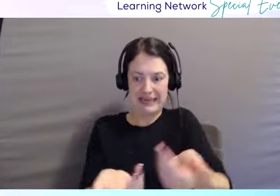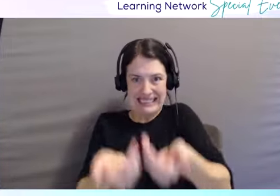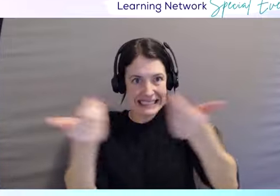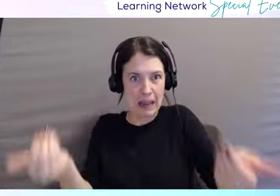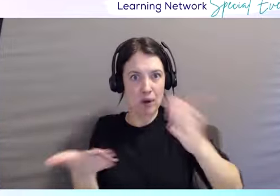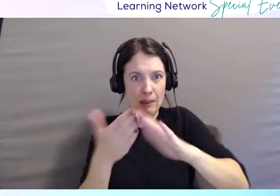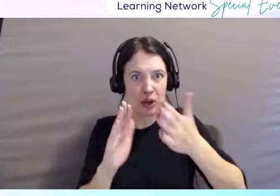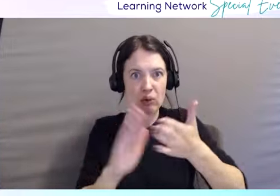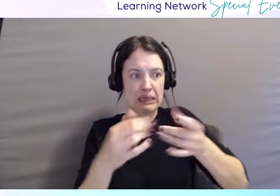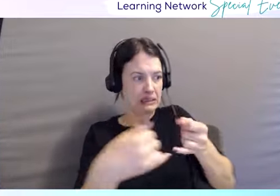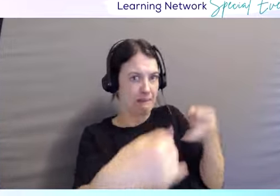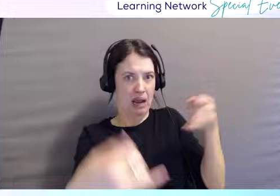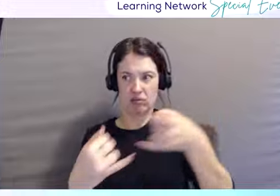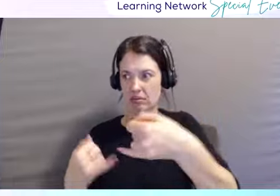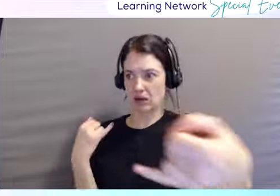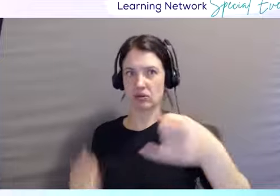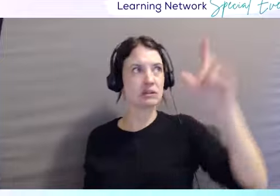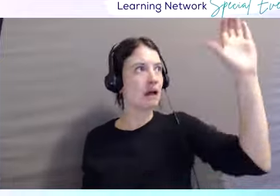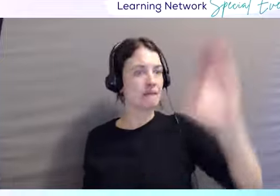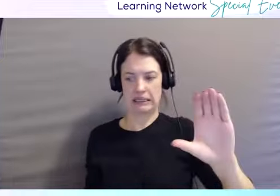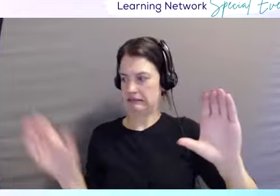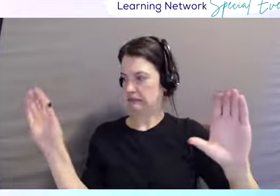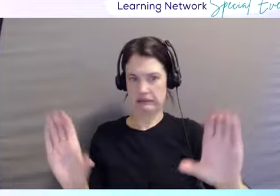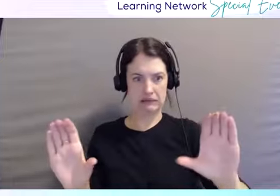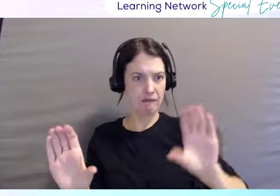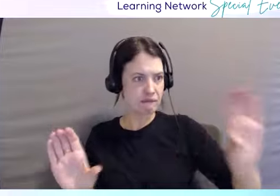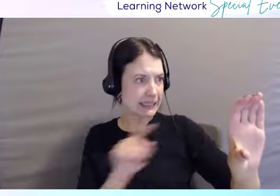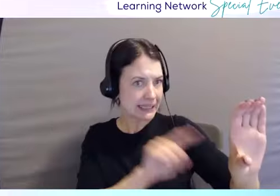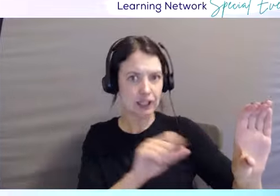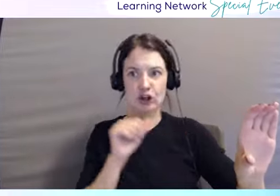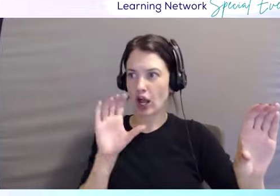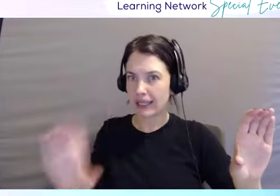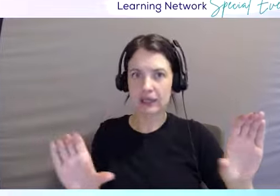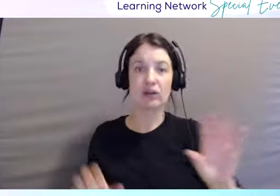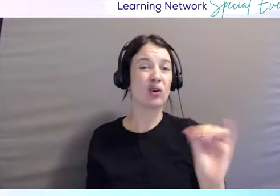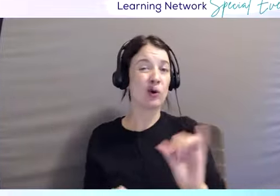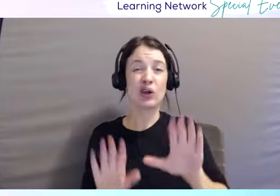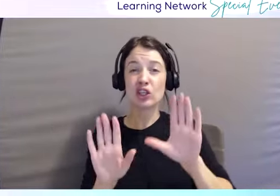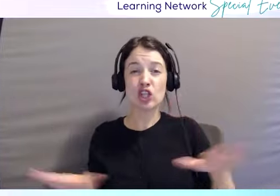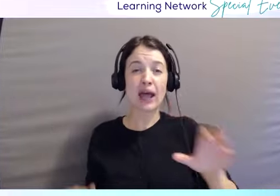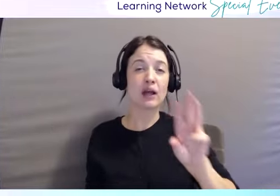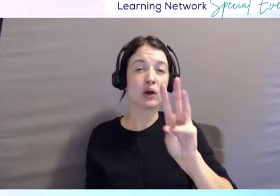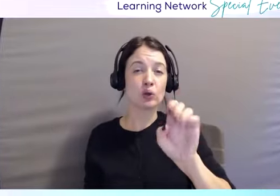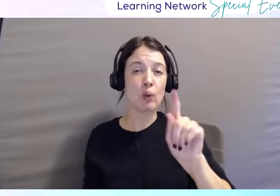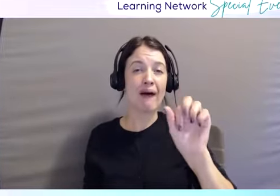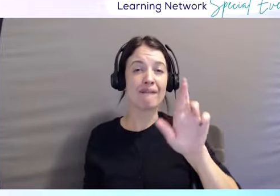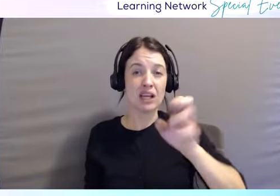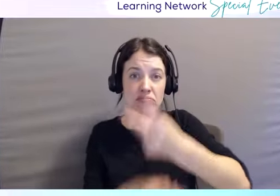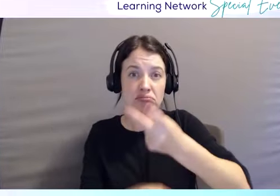funding systems, the way the child welfare and justice system might respond, especially to women with substance use, but